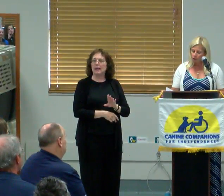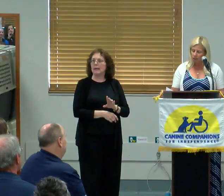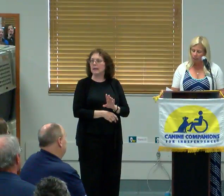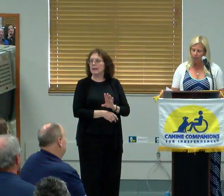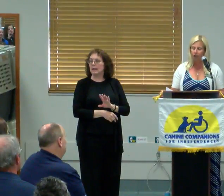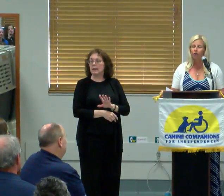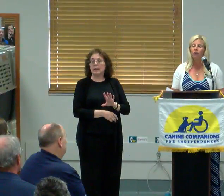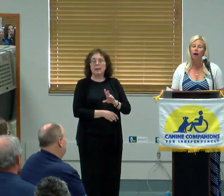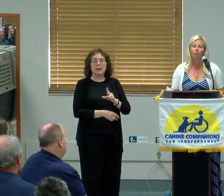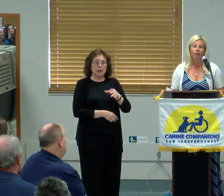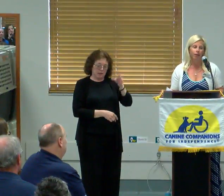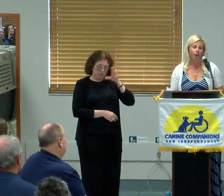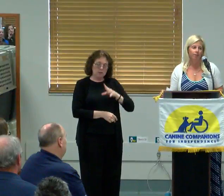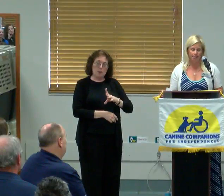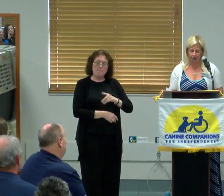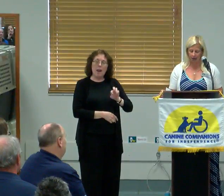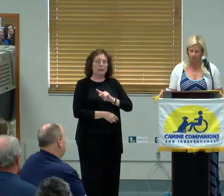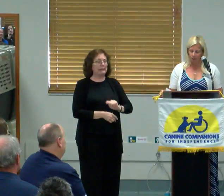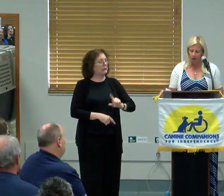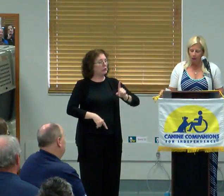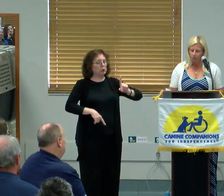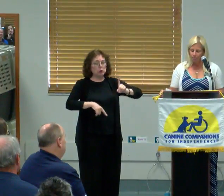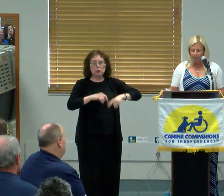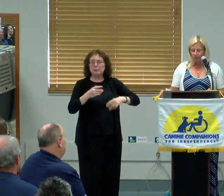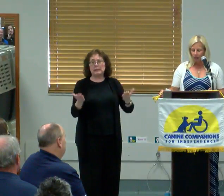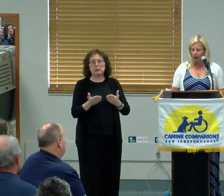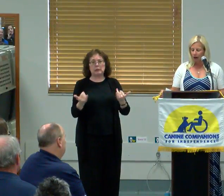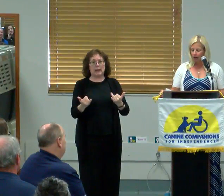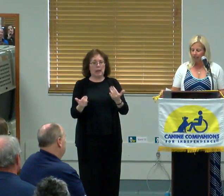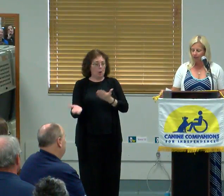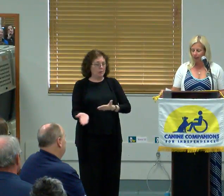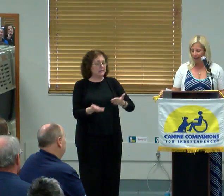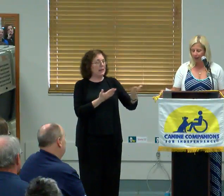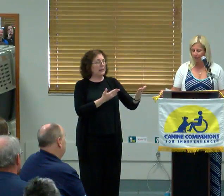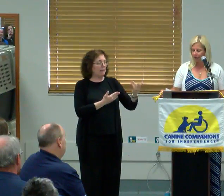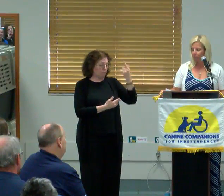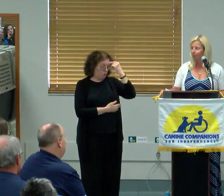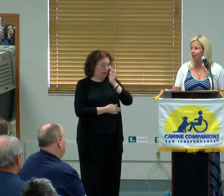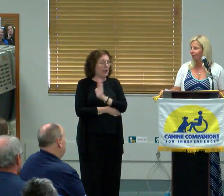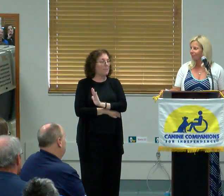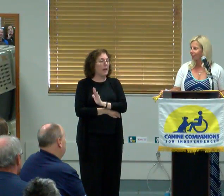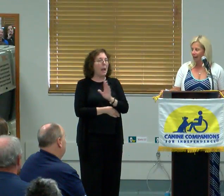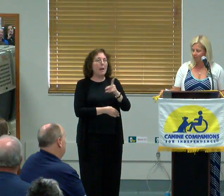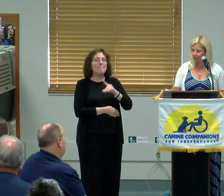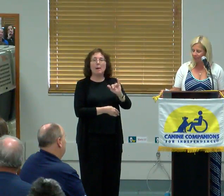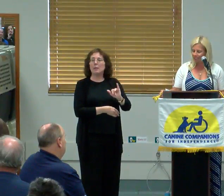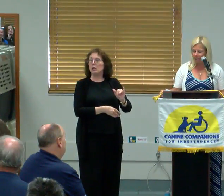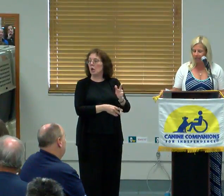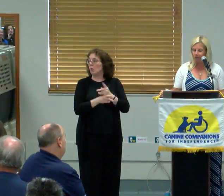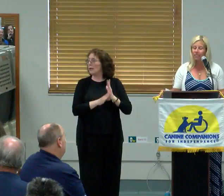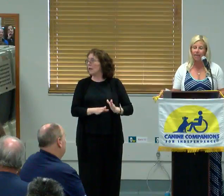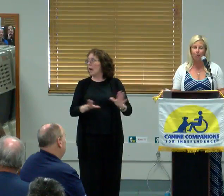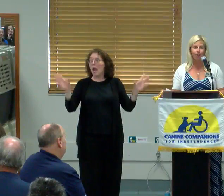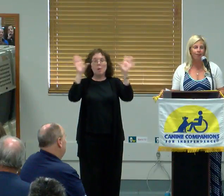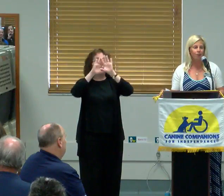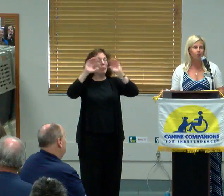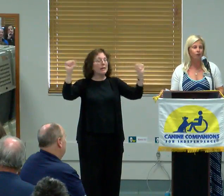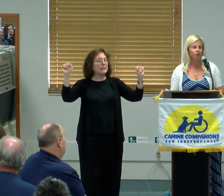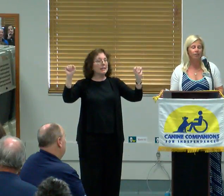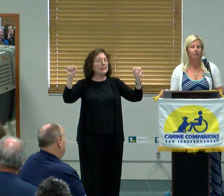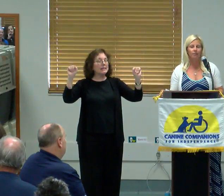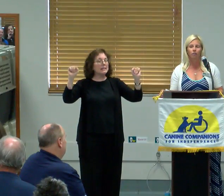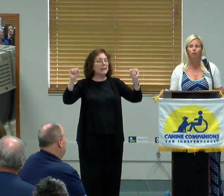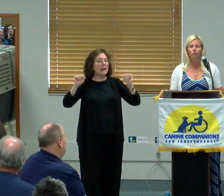but unfortunately he could not be here today. Presenting Blanca on his behalf is puppy raiser and president of STEP at